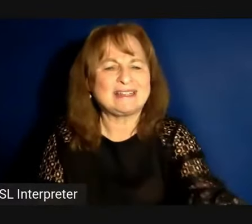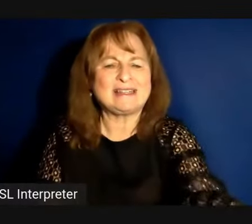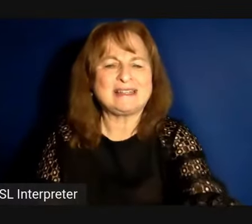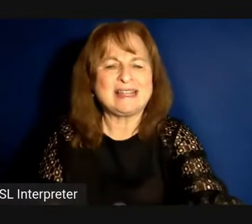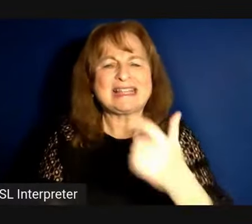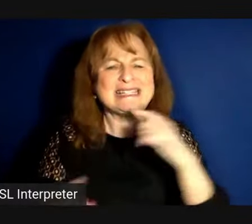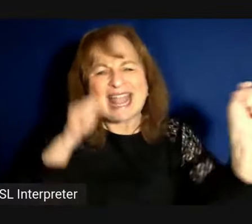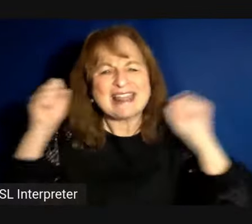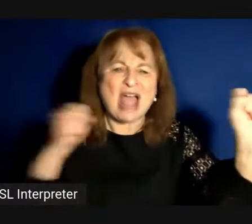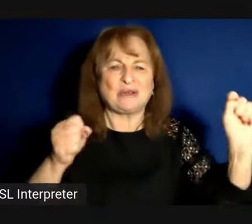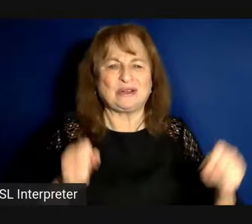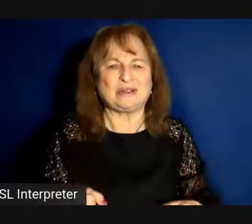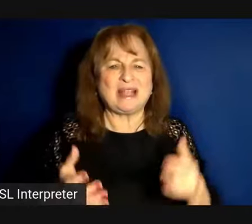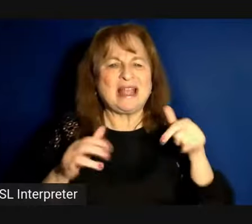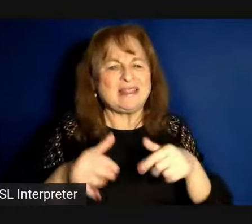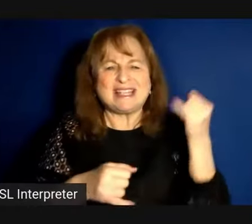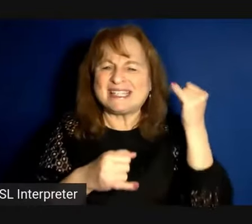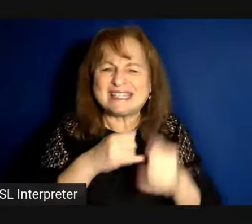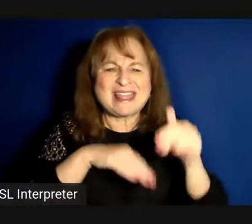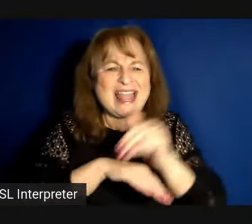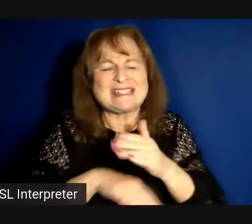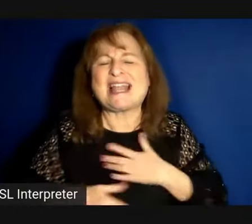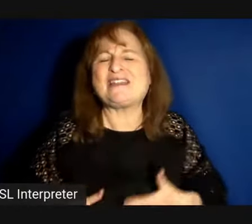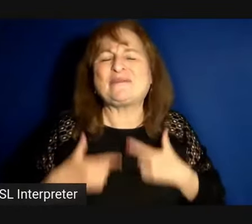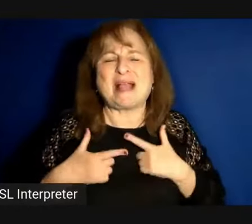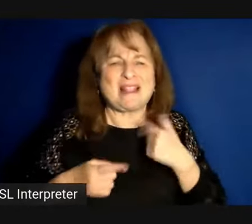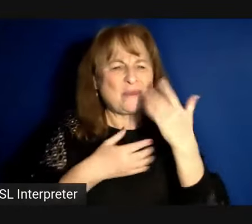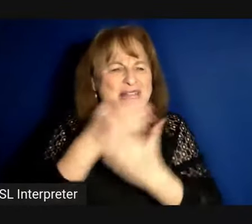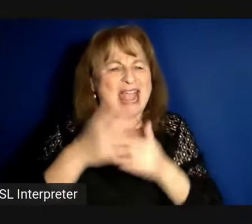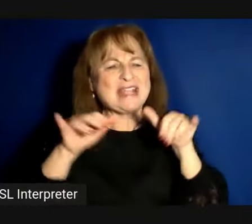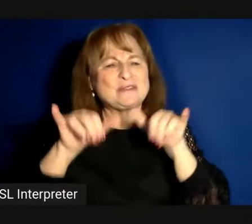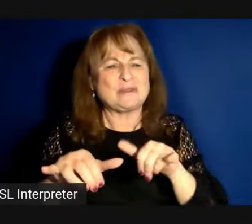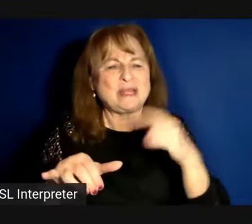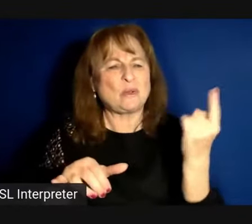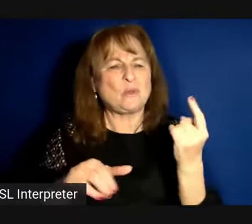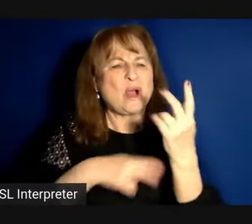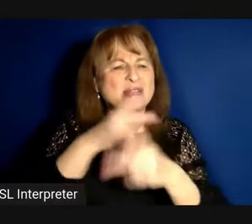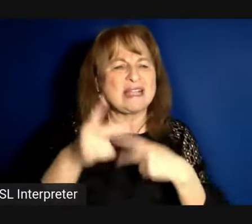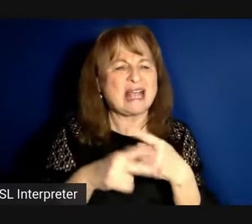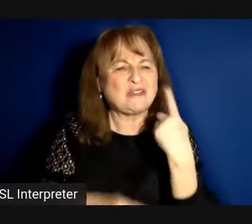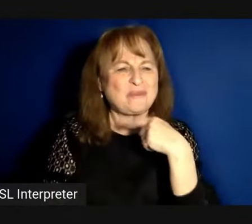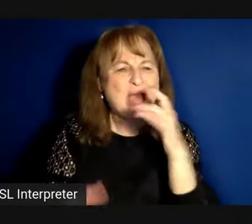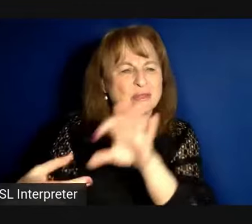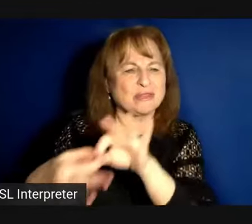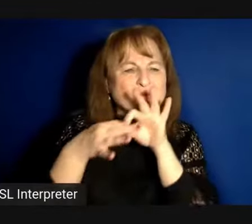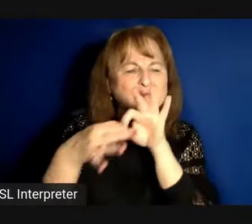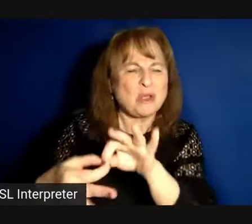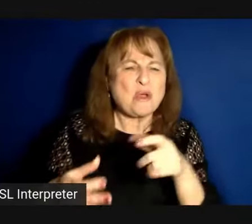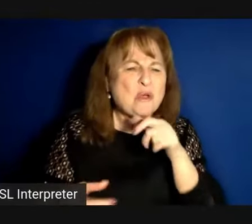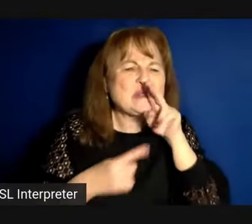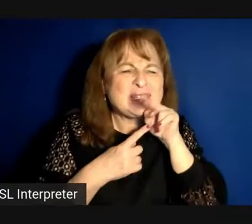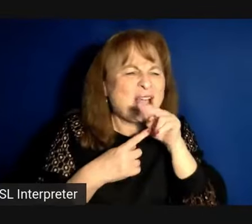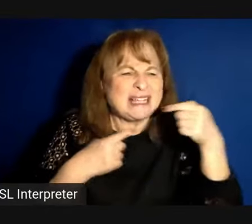it louder this is the last night of my life when hands remain only one kind of mouth whose tongue